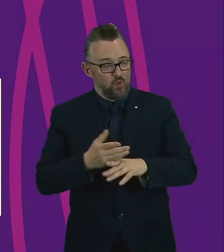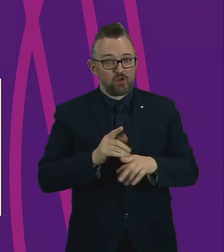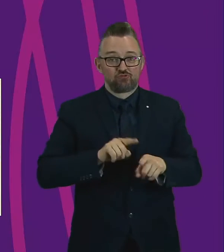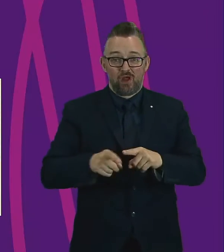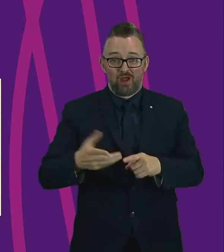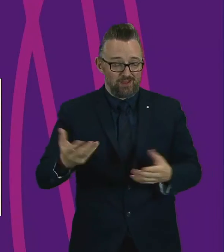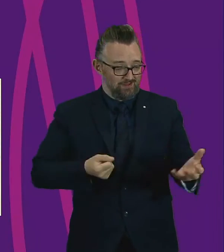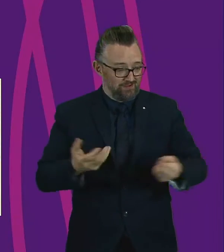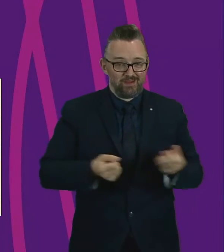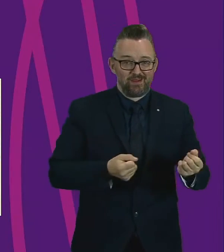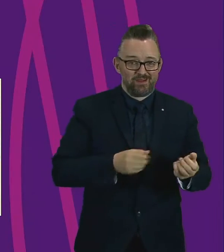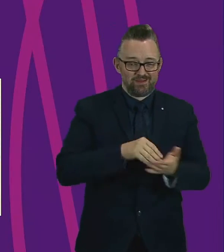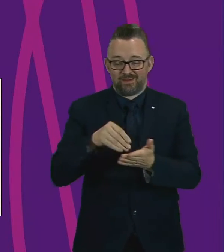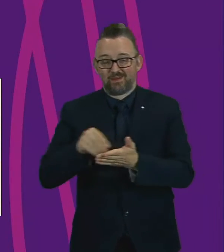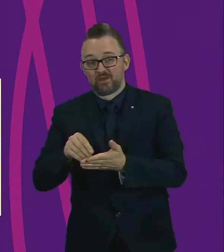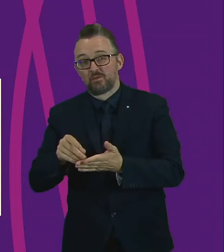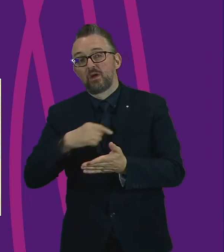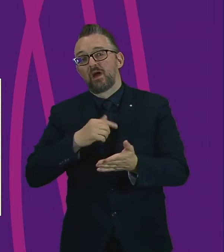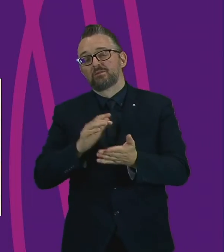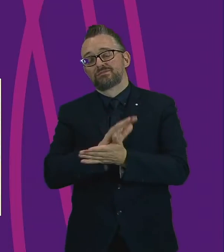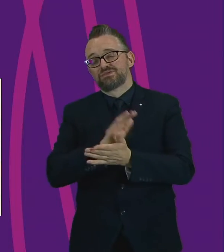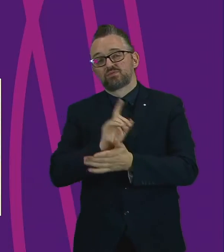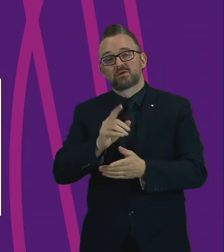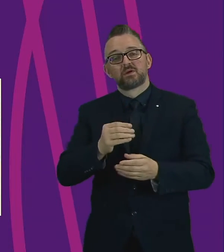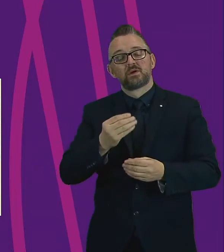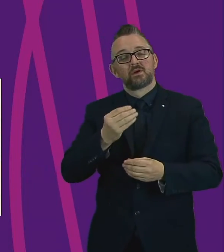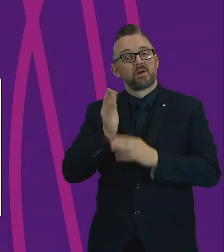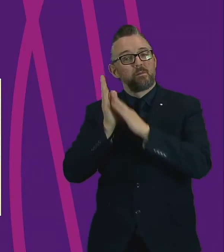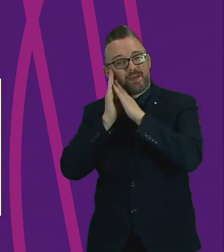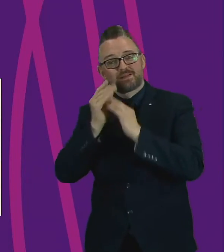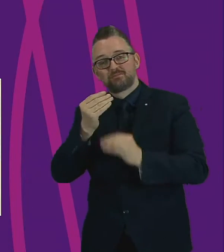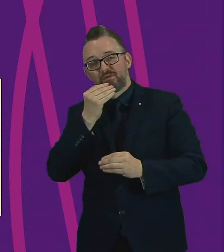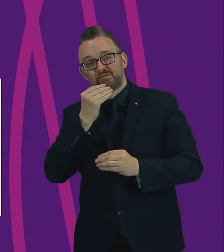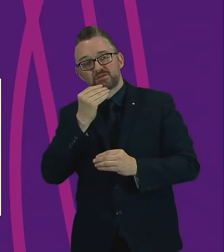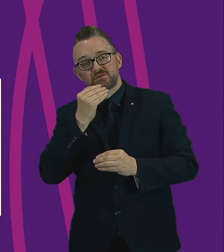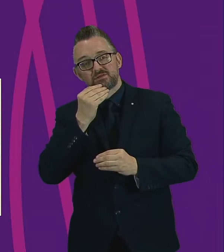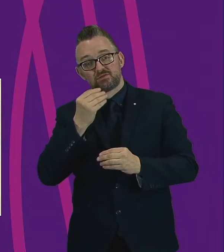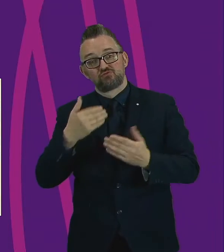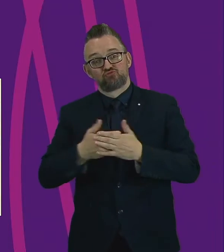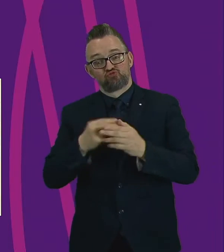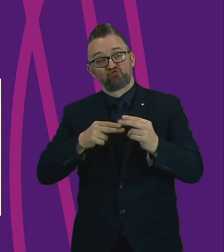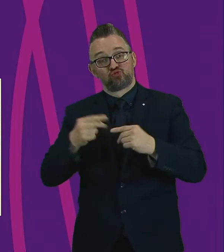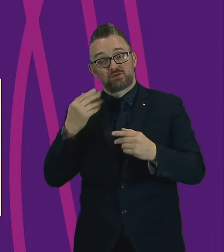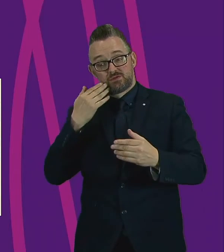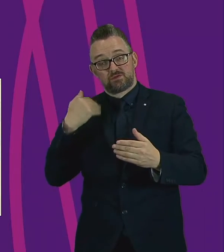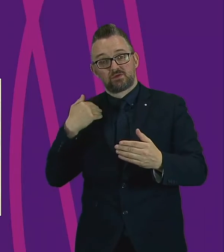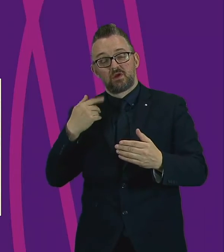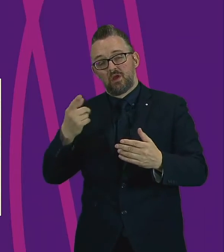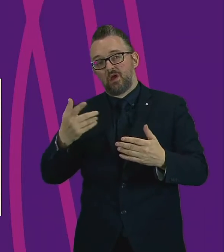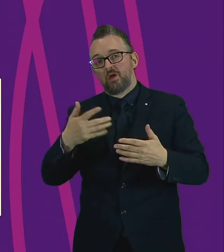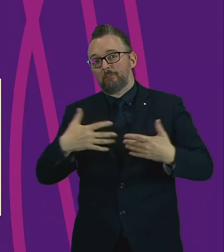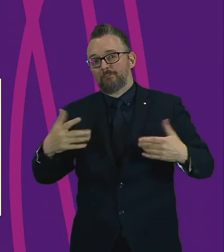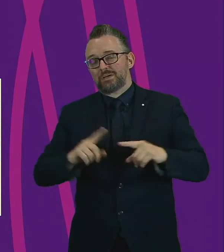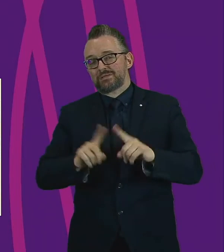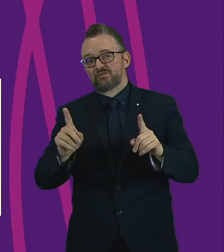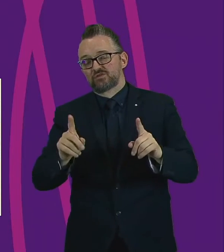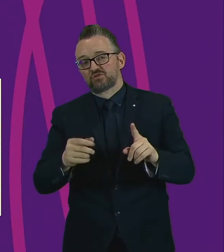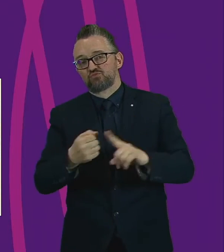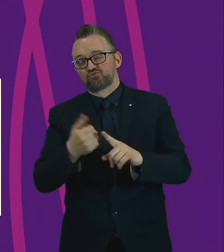the announcement on bed and breakfast, because I think that will make a big difference in the rural economy. Community Land